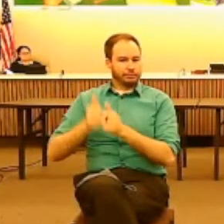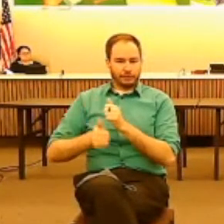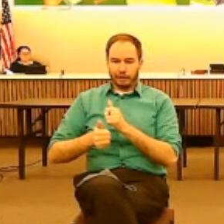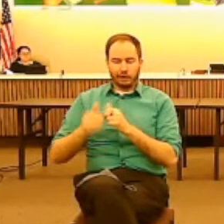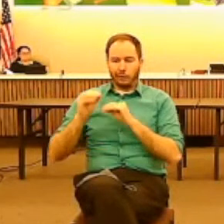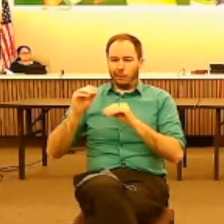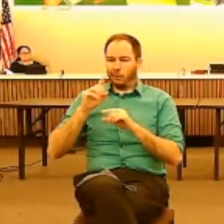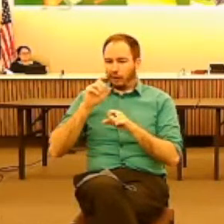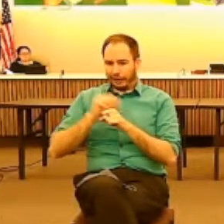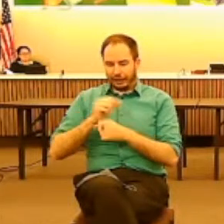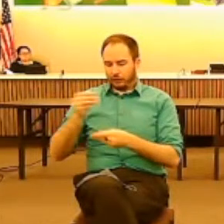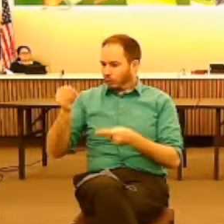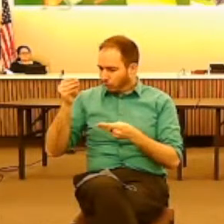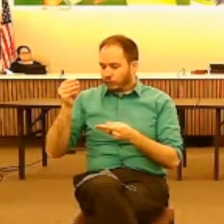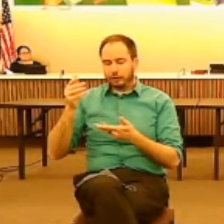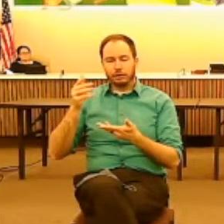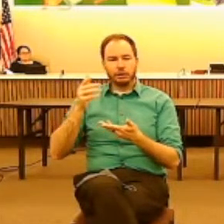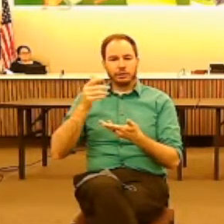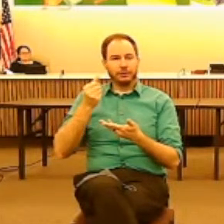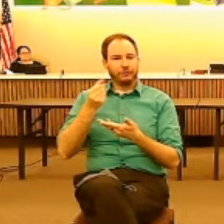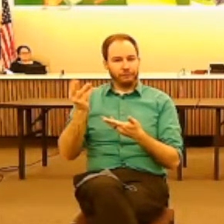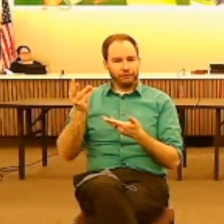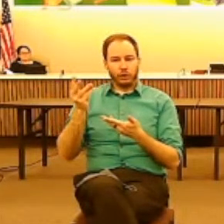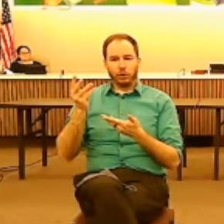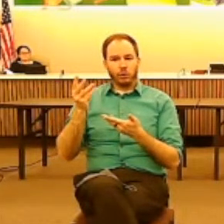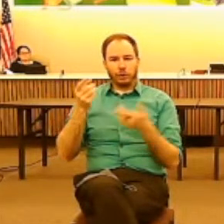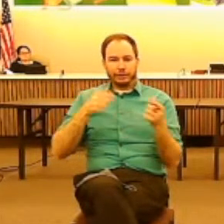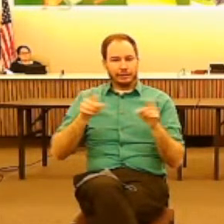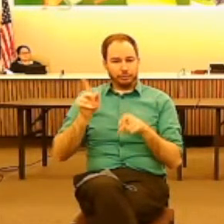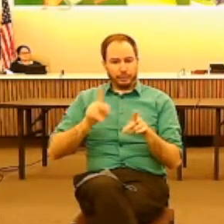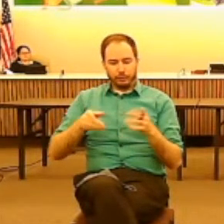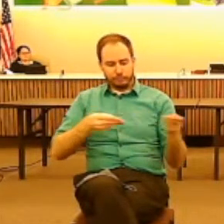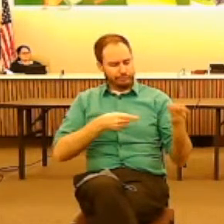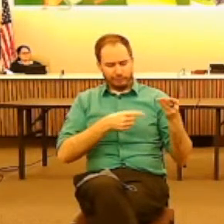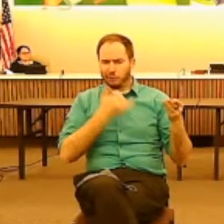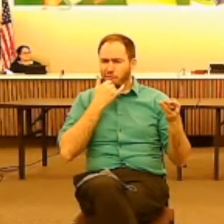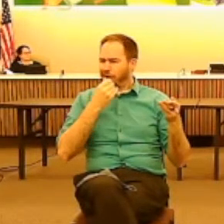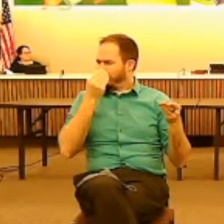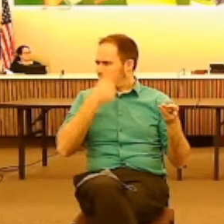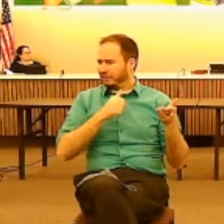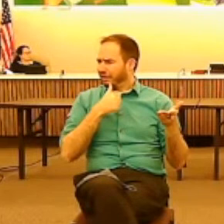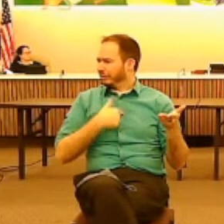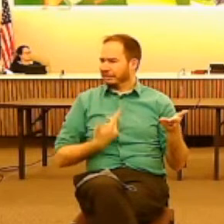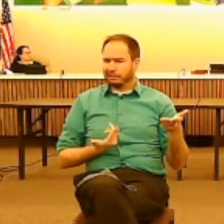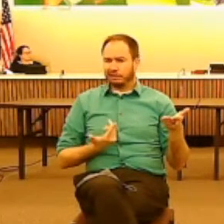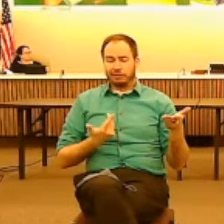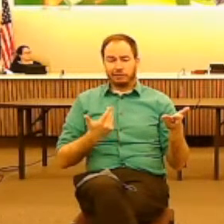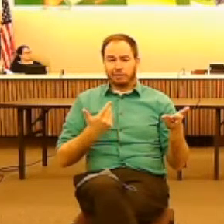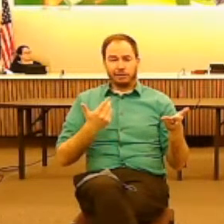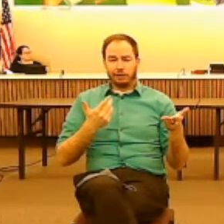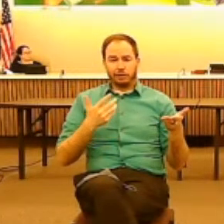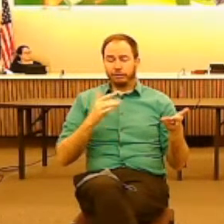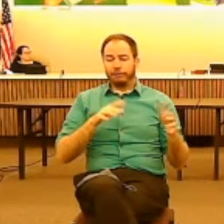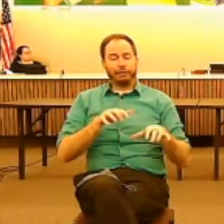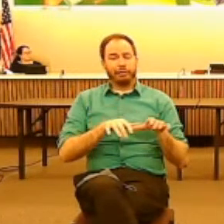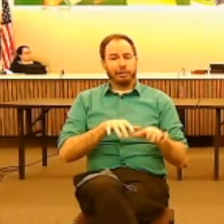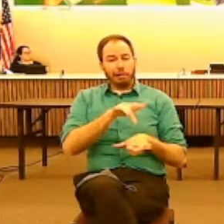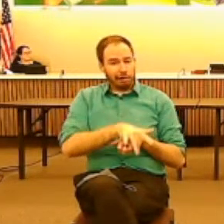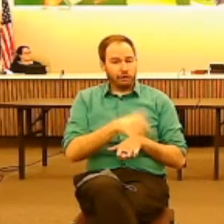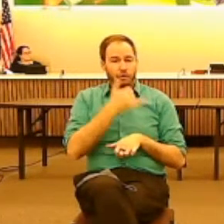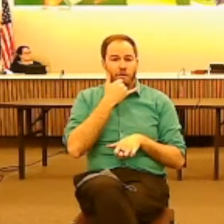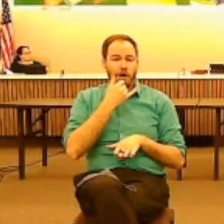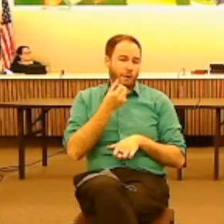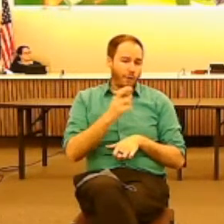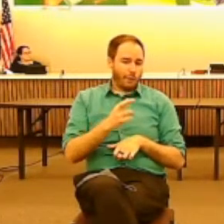number of instances where the wrong information, you know, whether it was a fat finger error or something